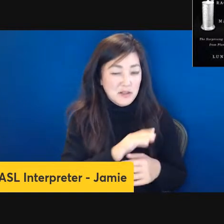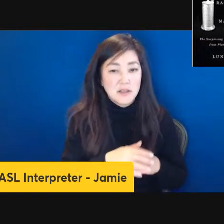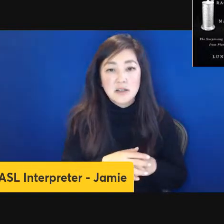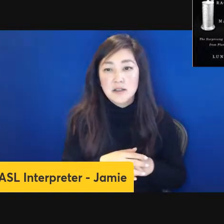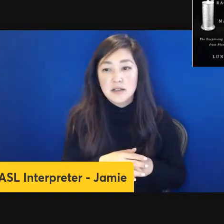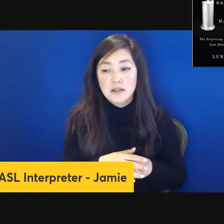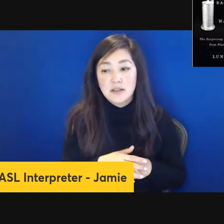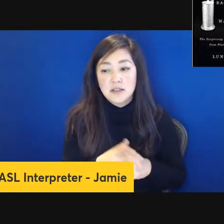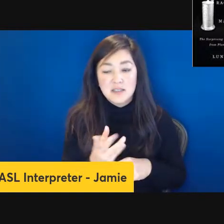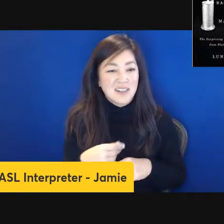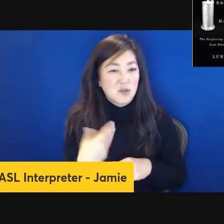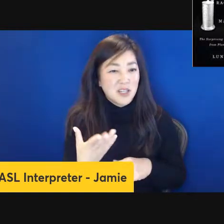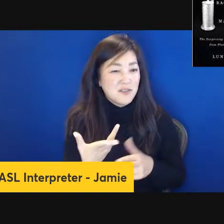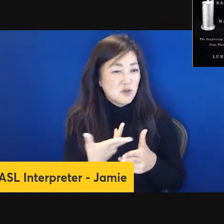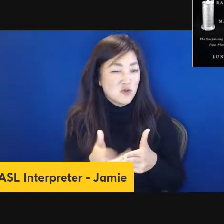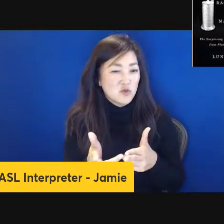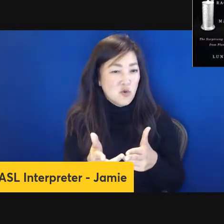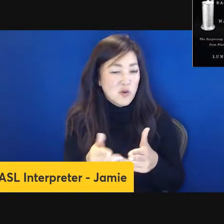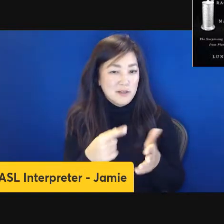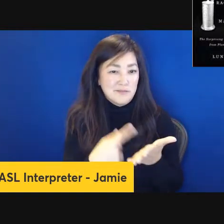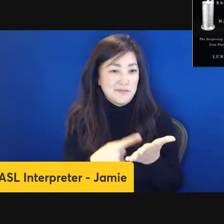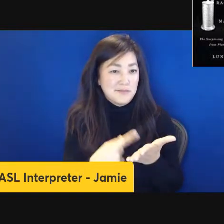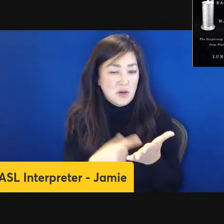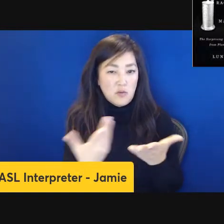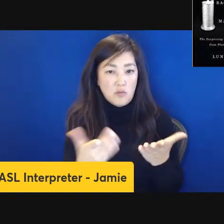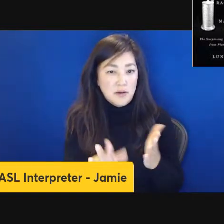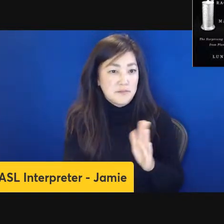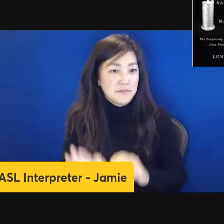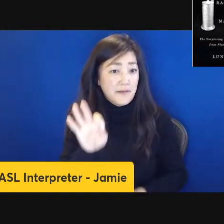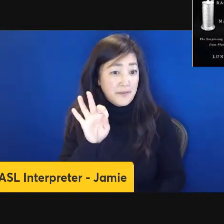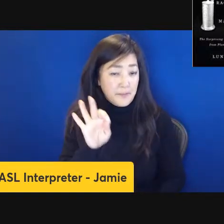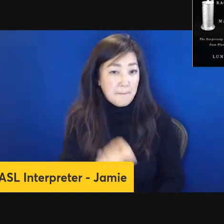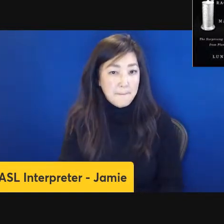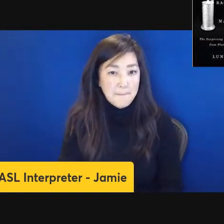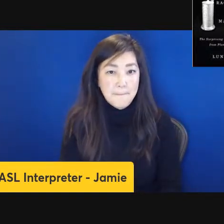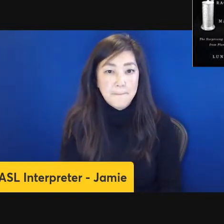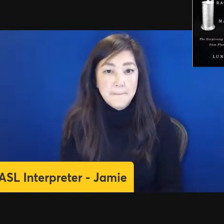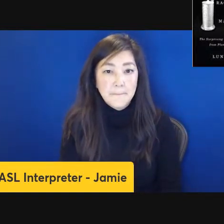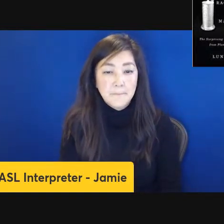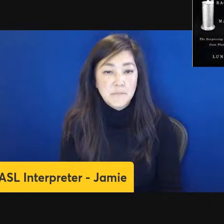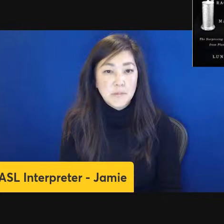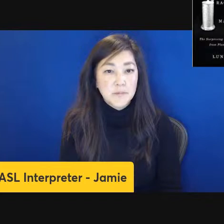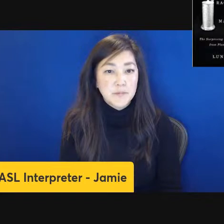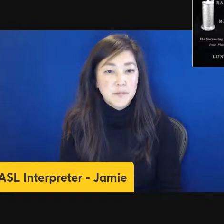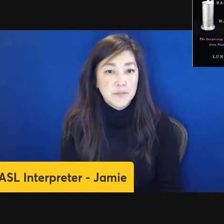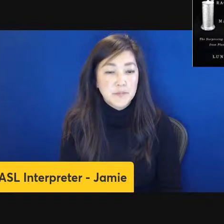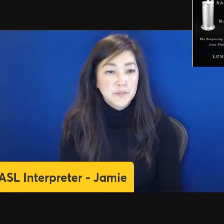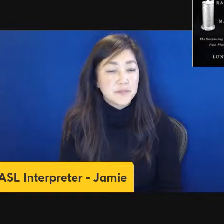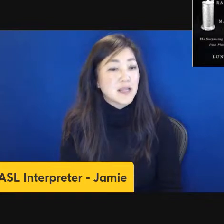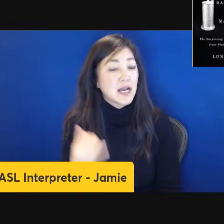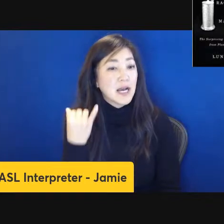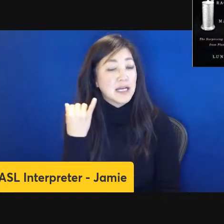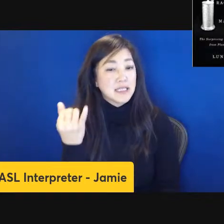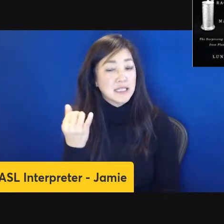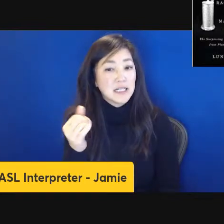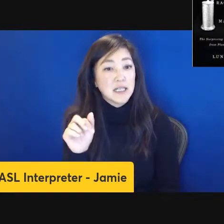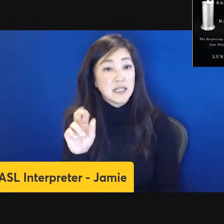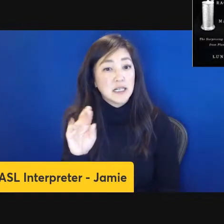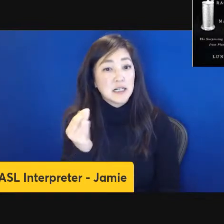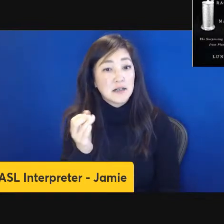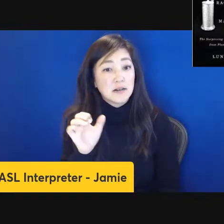brief glimpse into what I found. As it turned out, the idea of racial difference